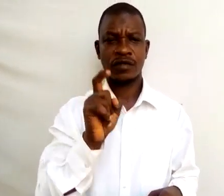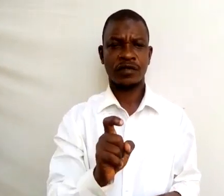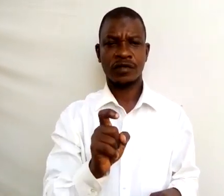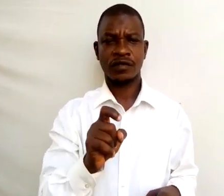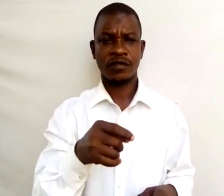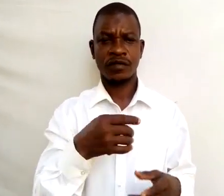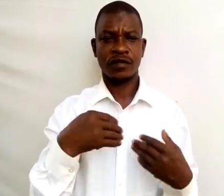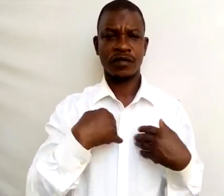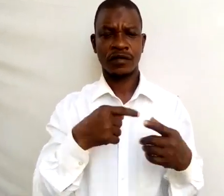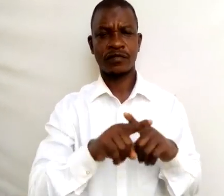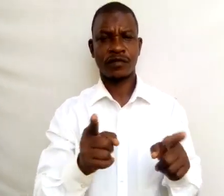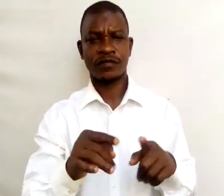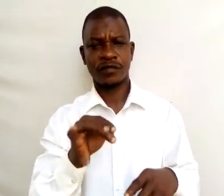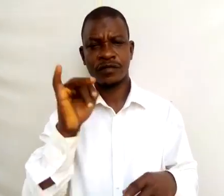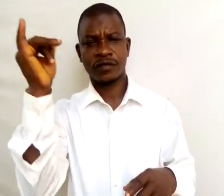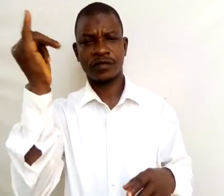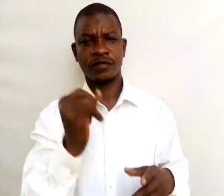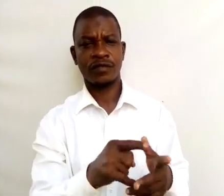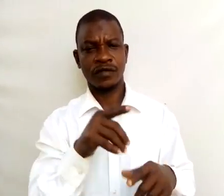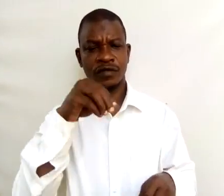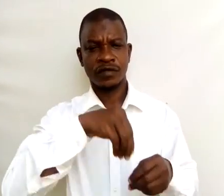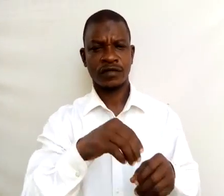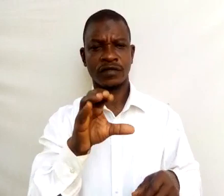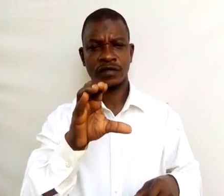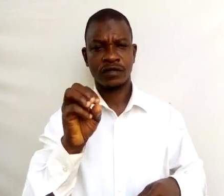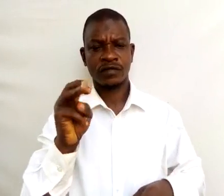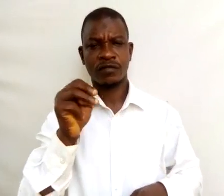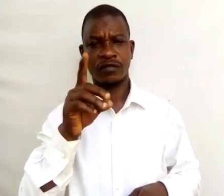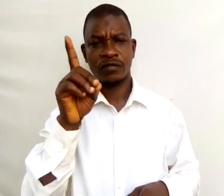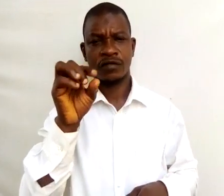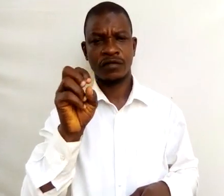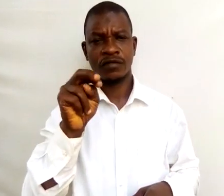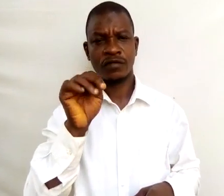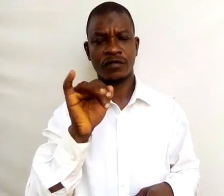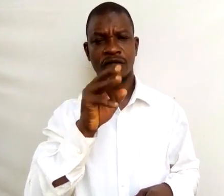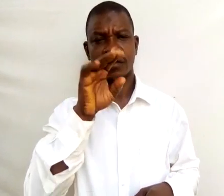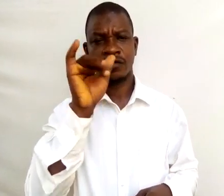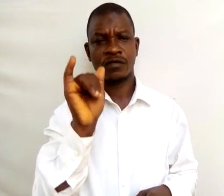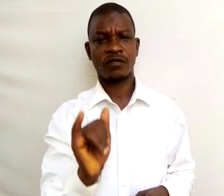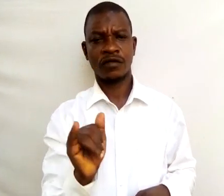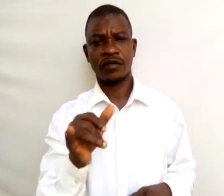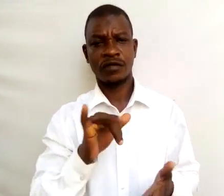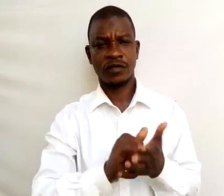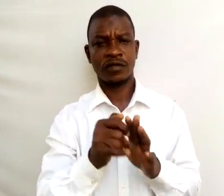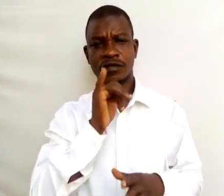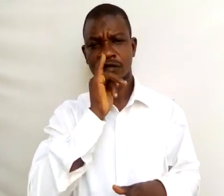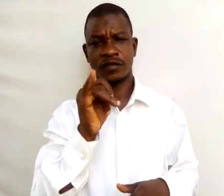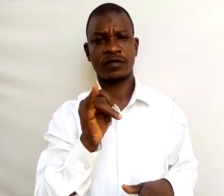have different images in the codomain Y. That is, F